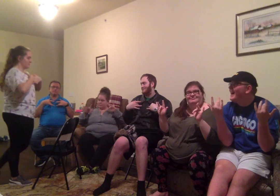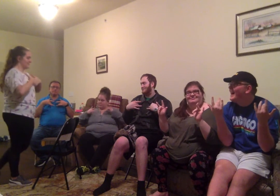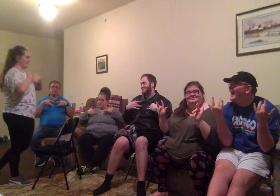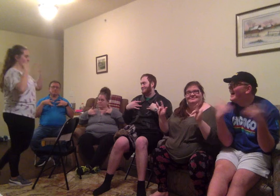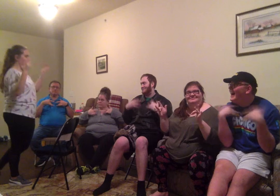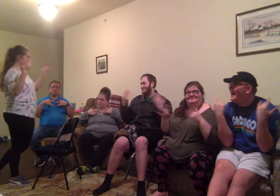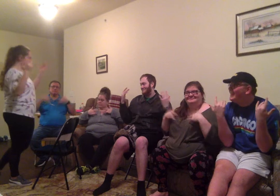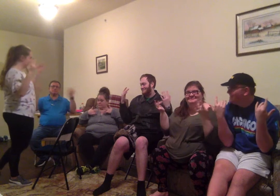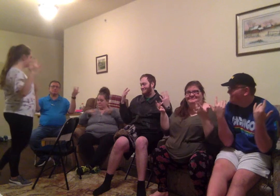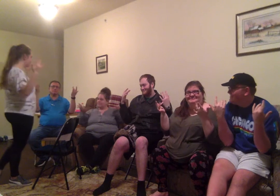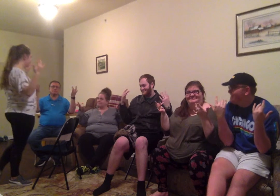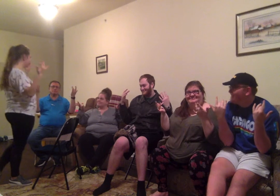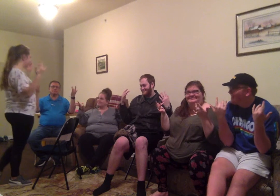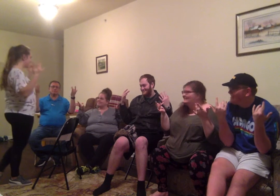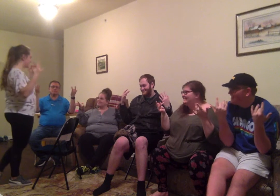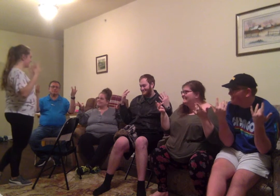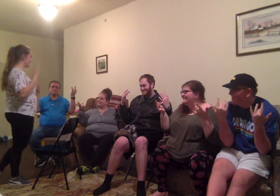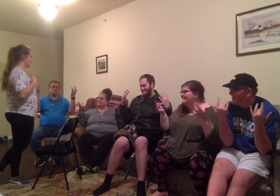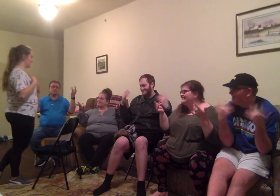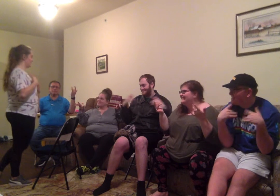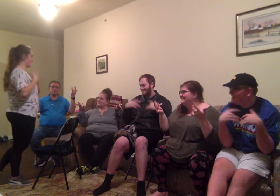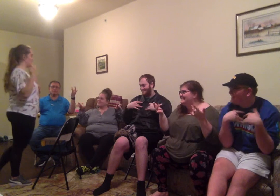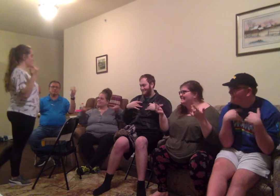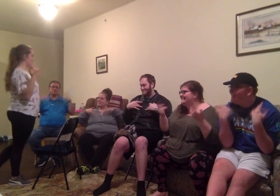and go up. Please silence also. Up and out.